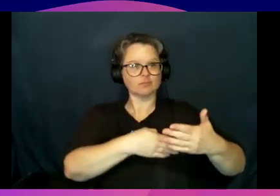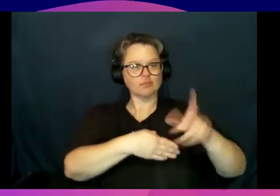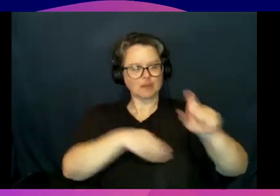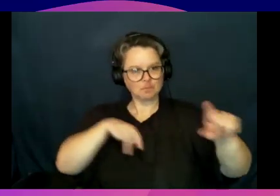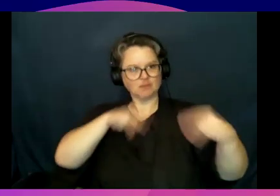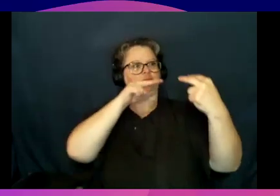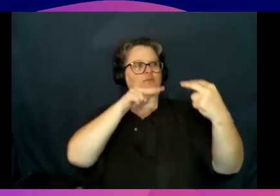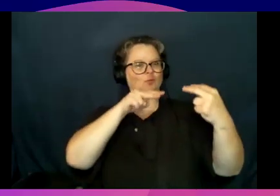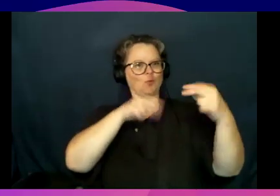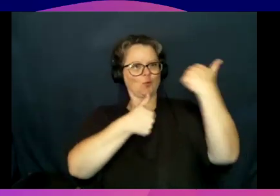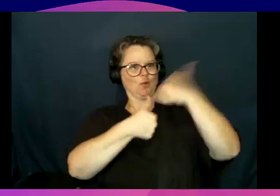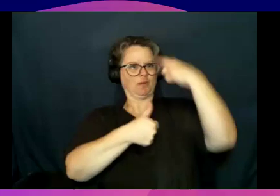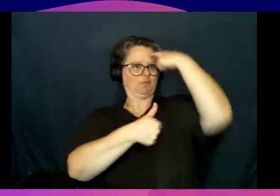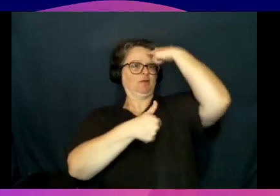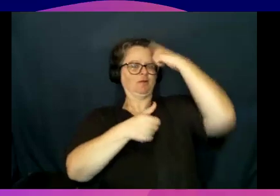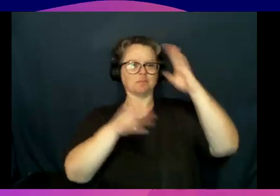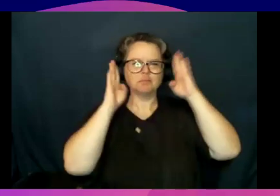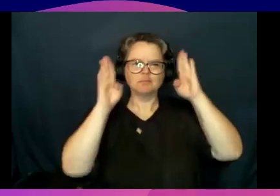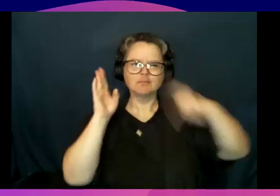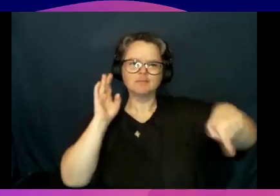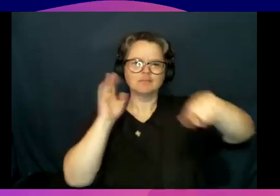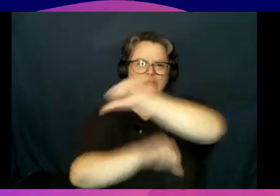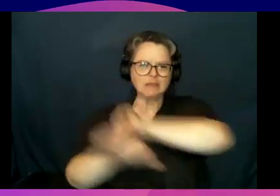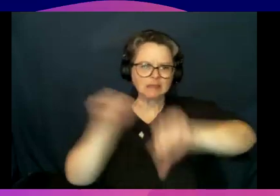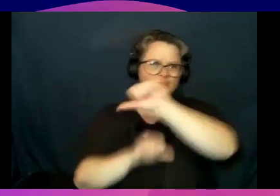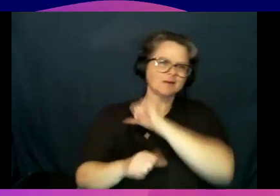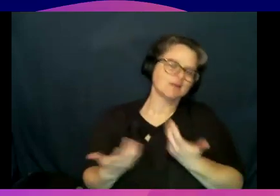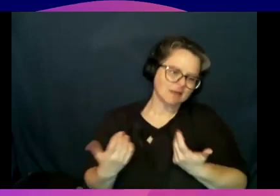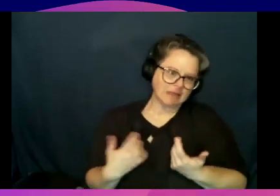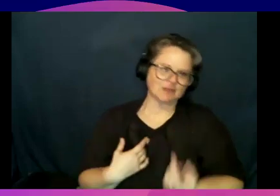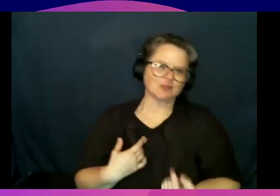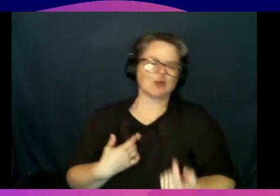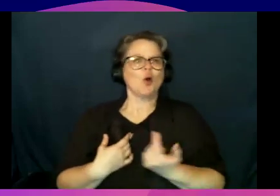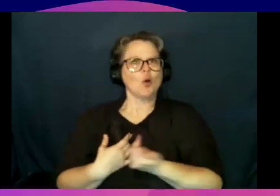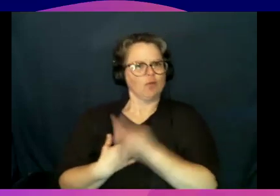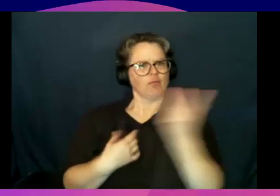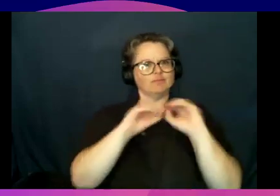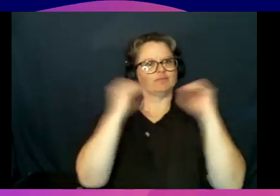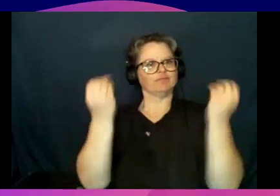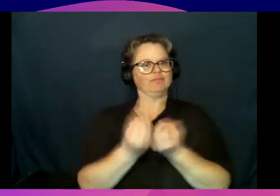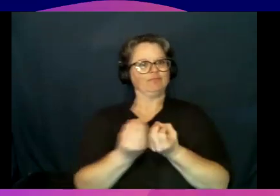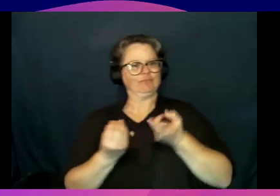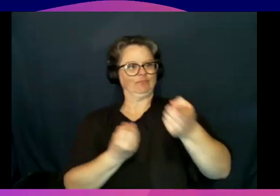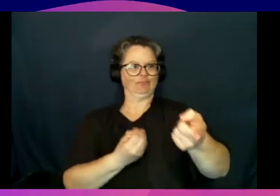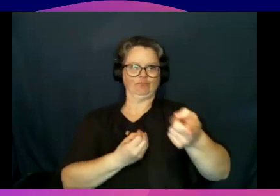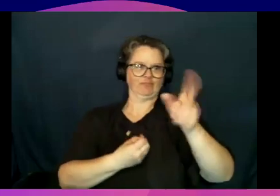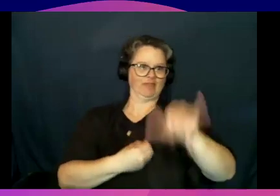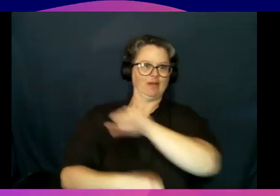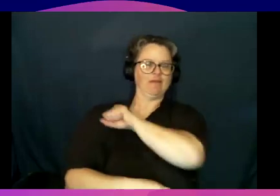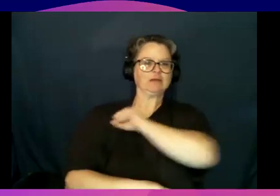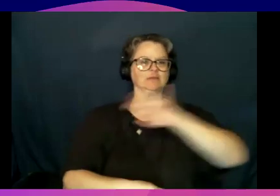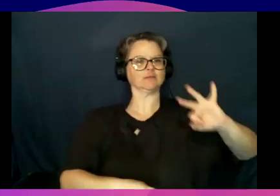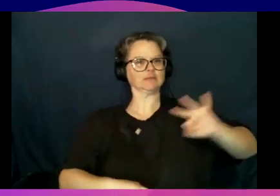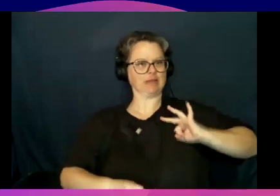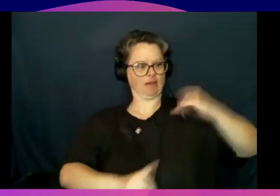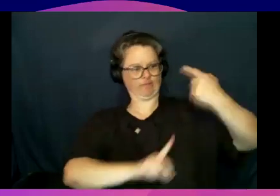we heard of in our study were like Star of the Month or Staff of the Month, where, someone is highlighted as,